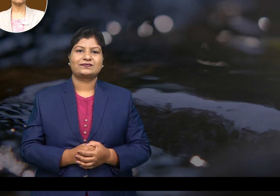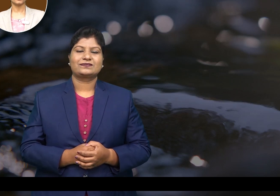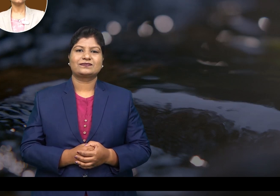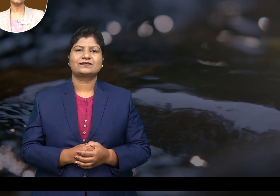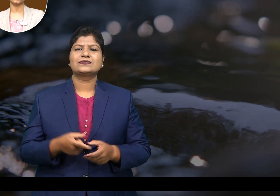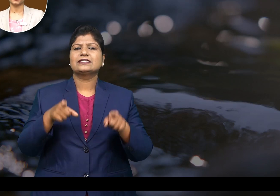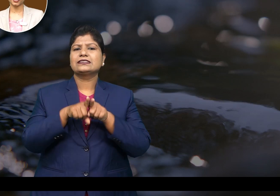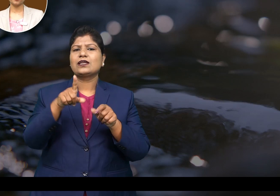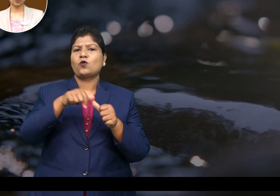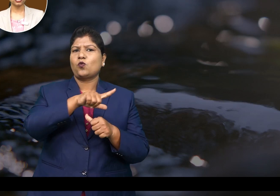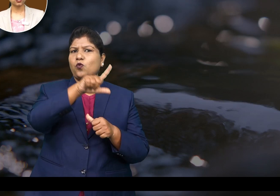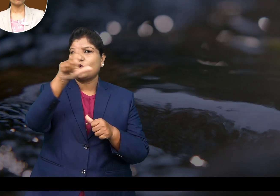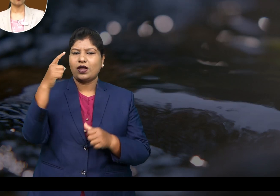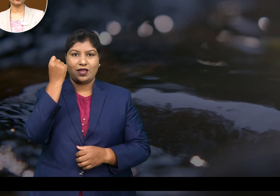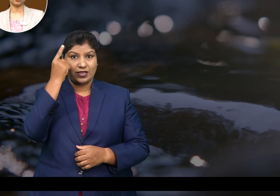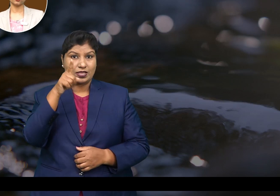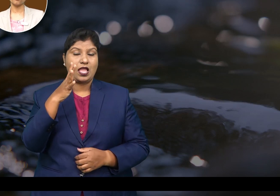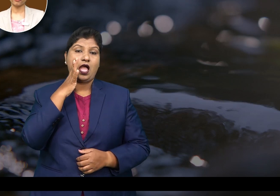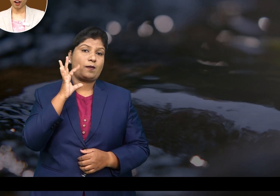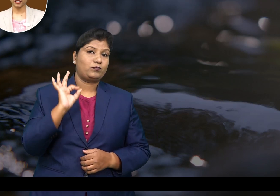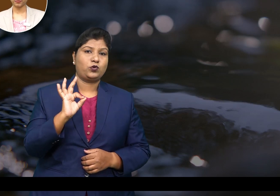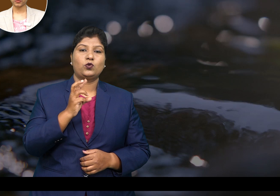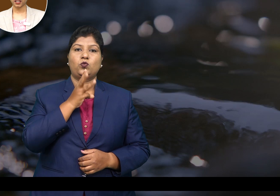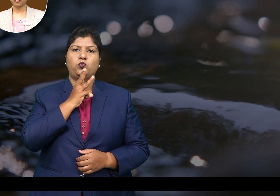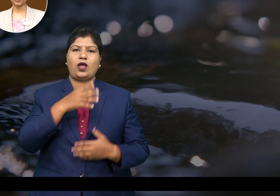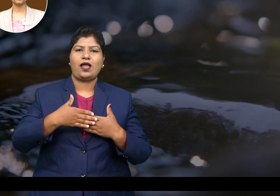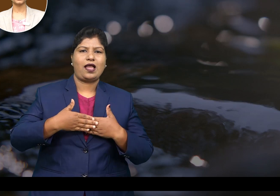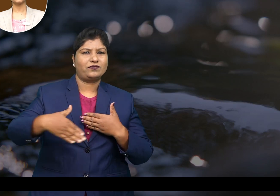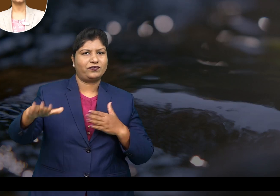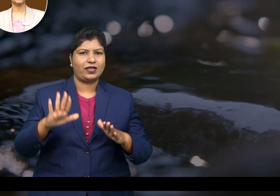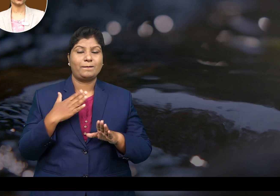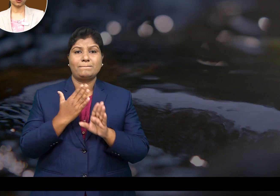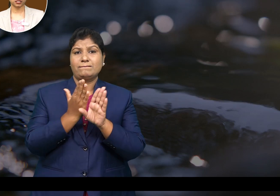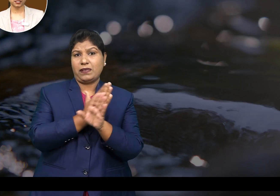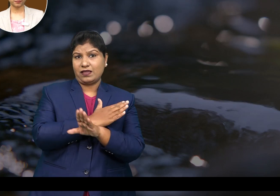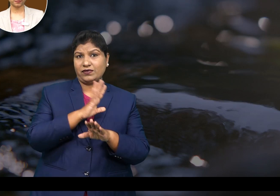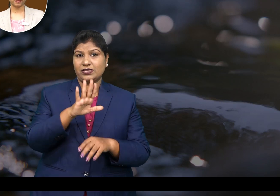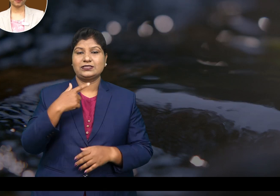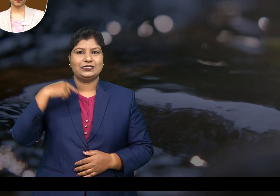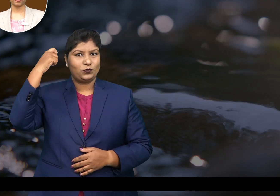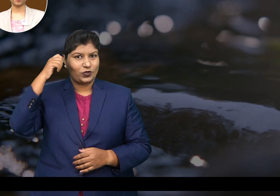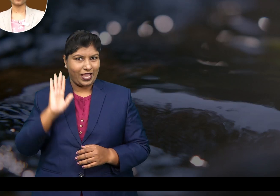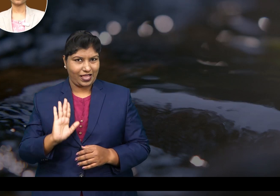As you all understood the importance of water so far from the previous videos,